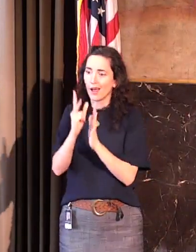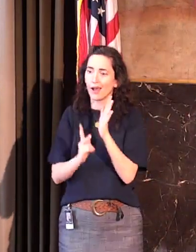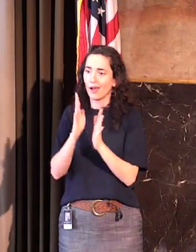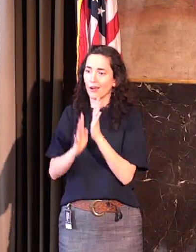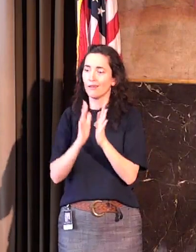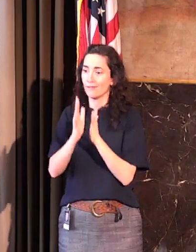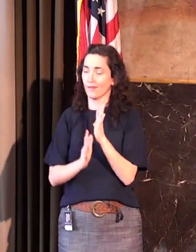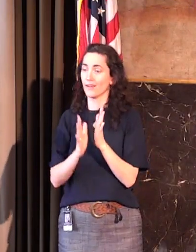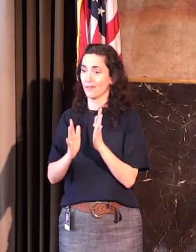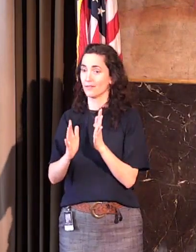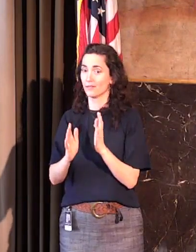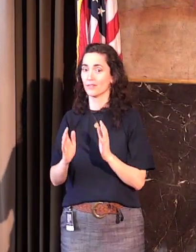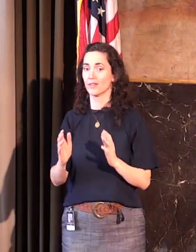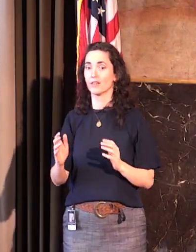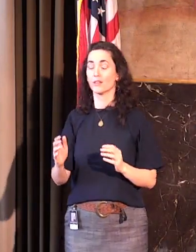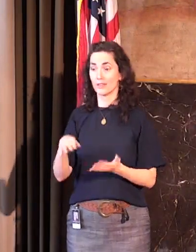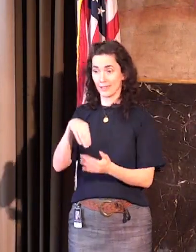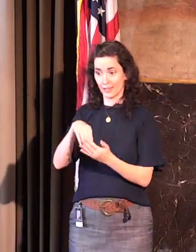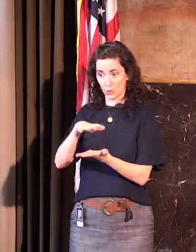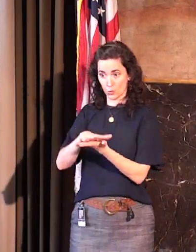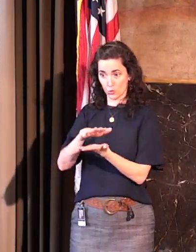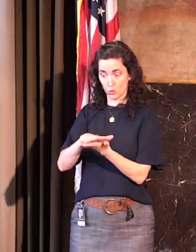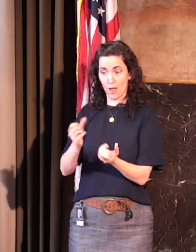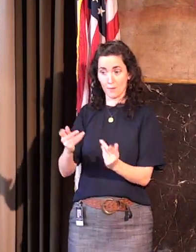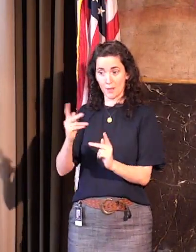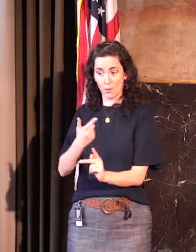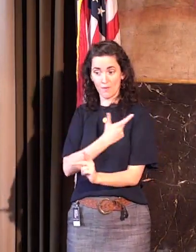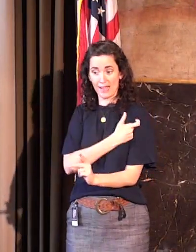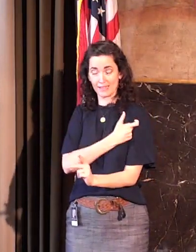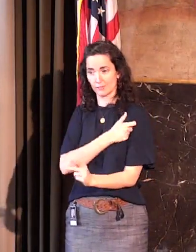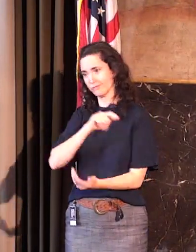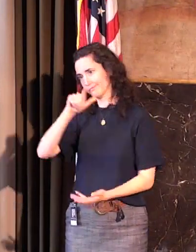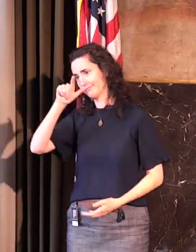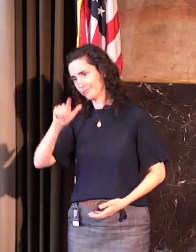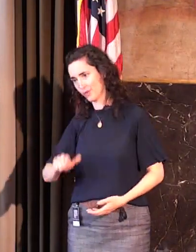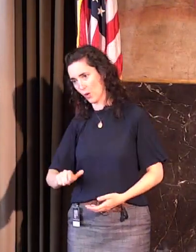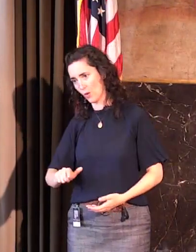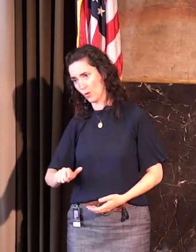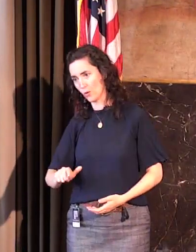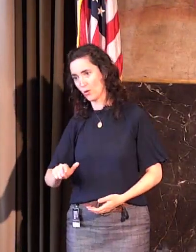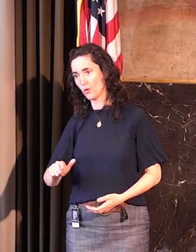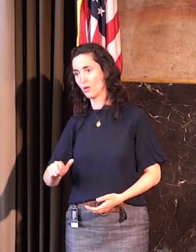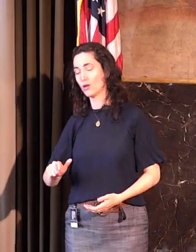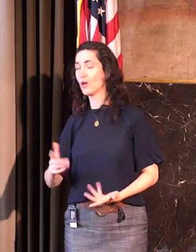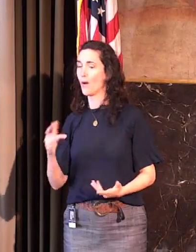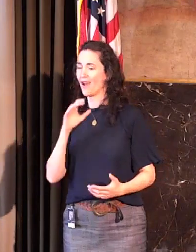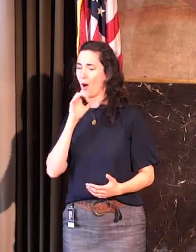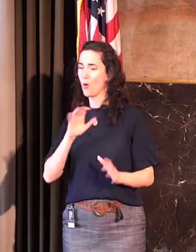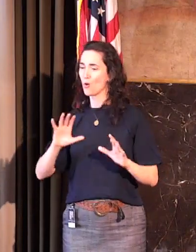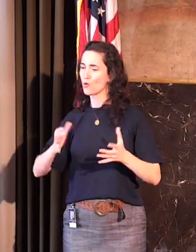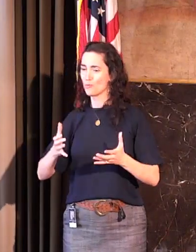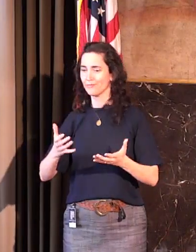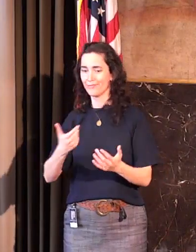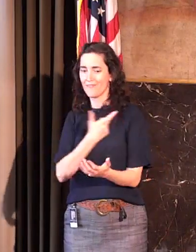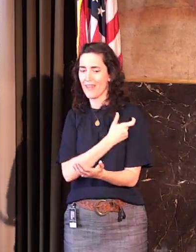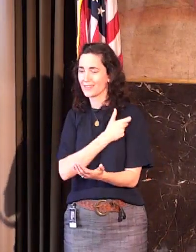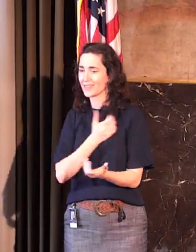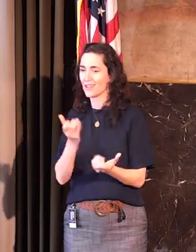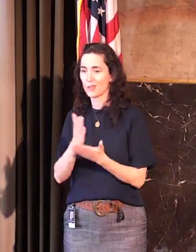vaccination rates within the schools are among the lowest in the state because of the age groups that we're talking